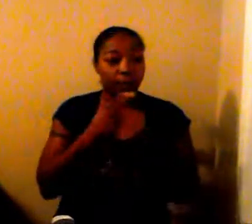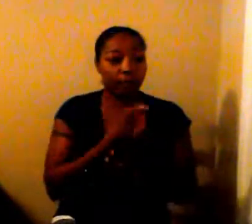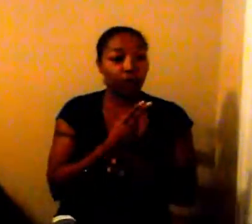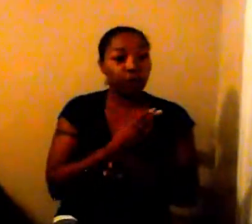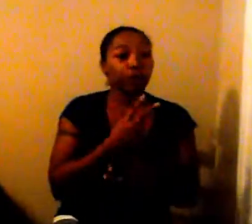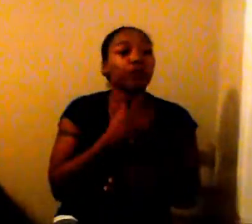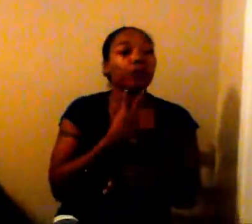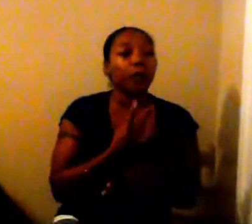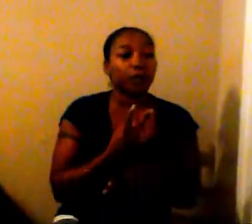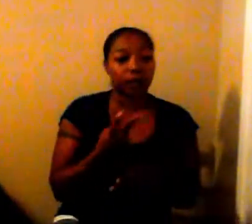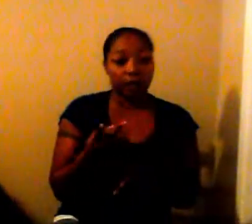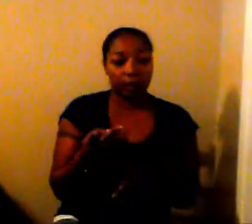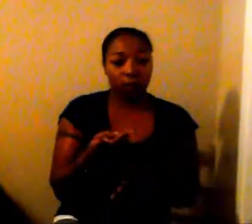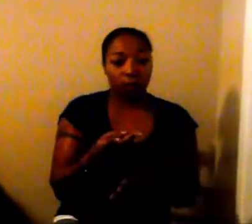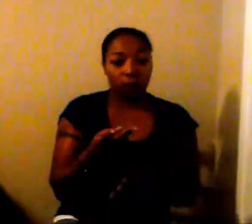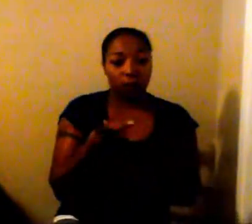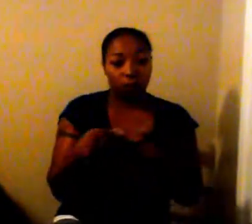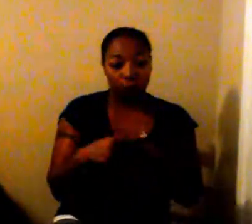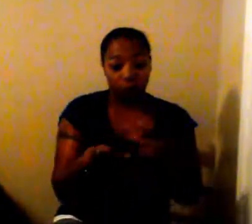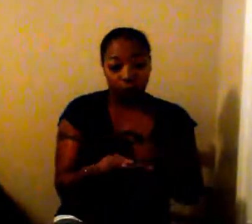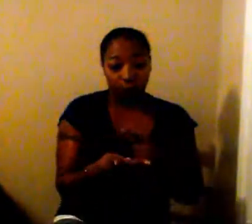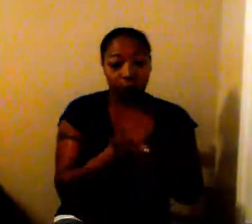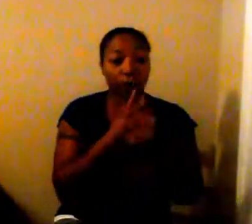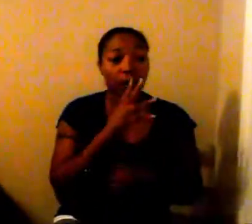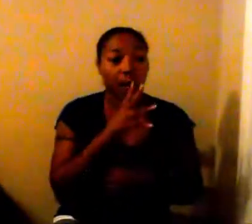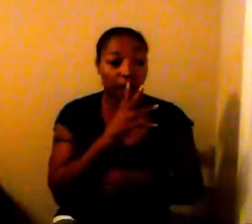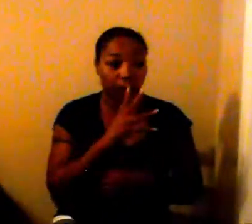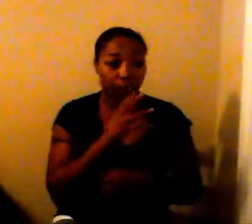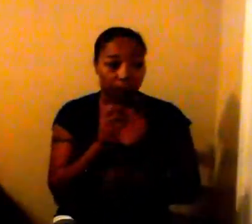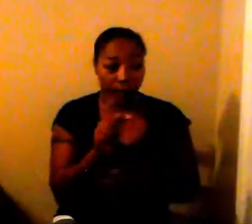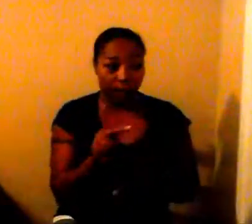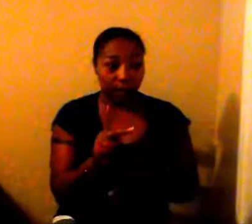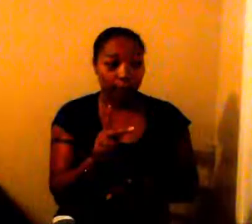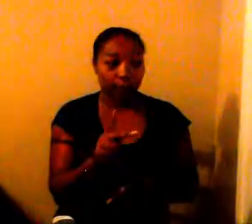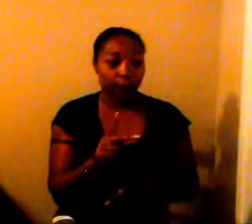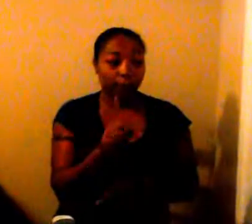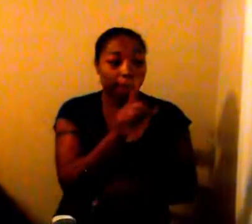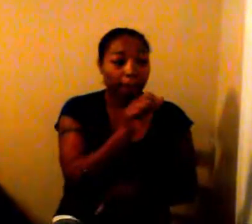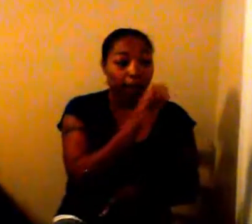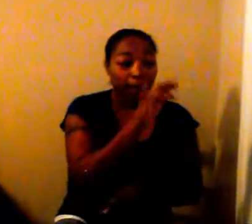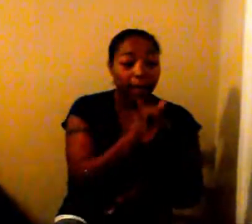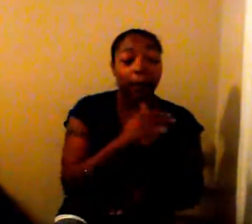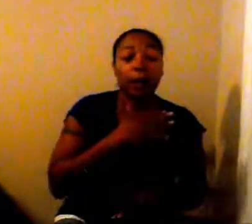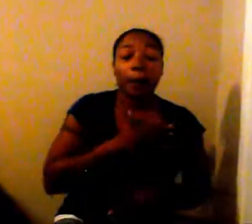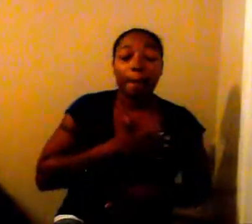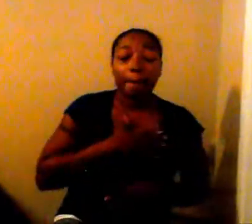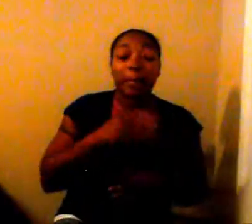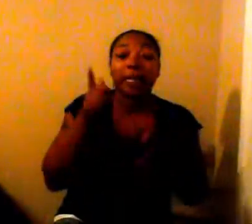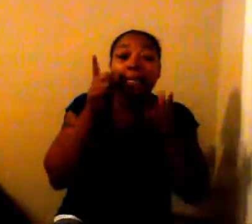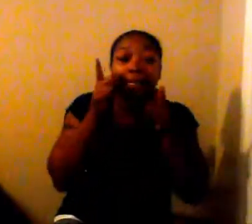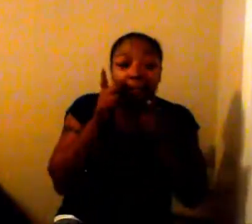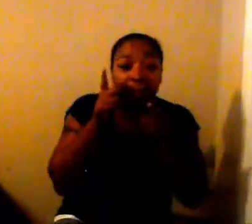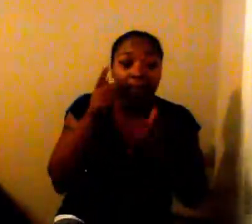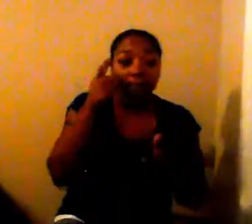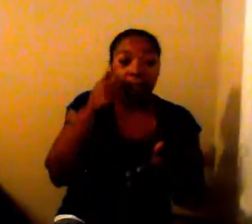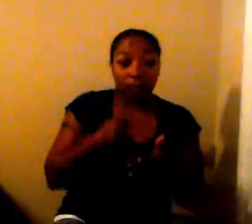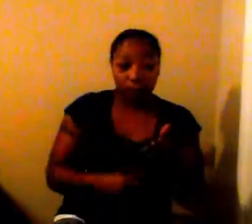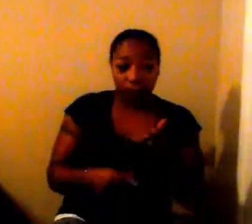Please use your voice when you two are talking, okay? Larry, please listen to